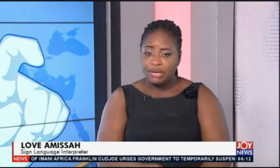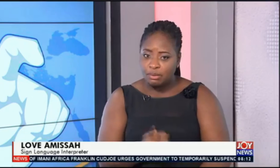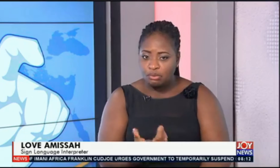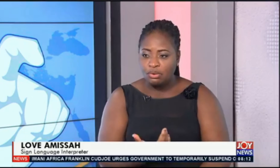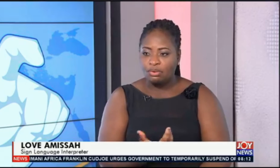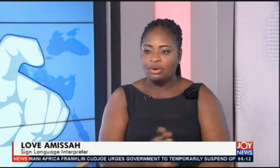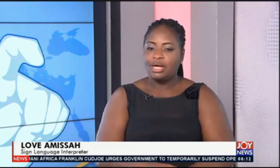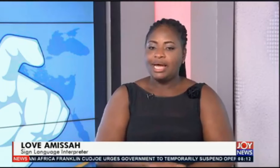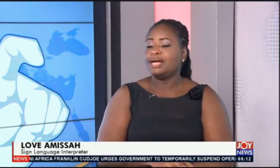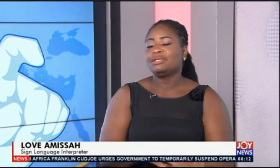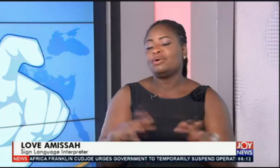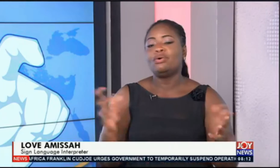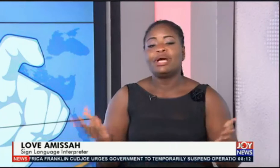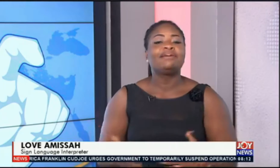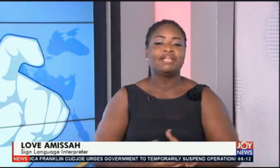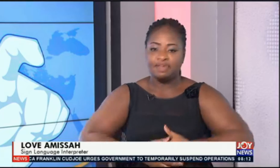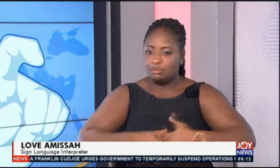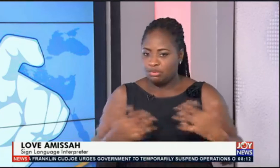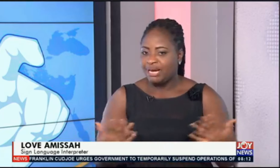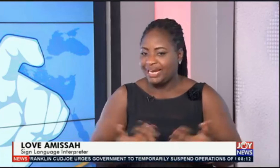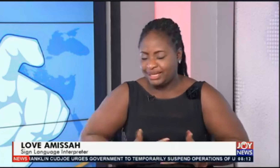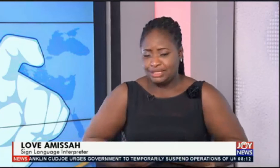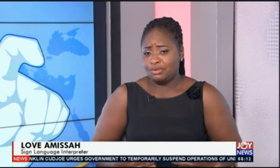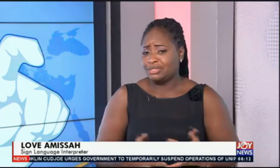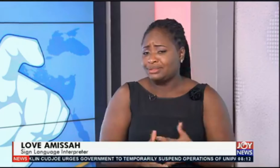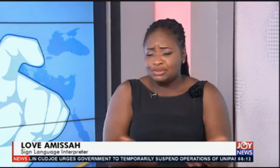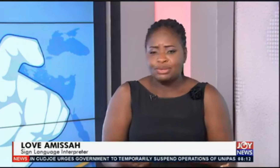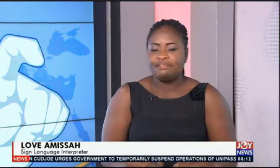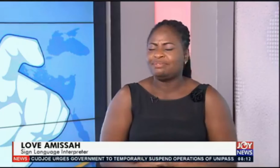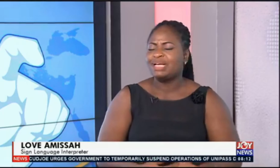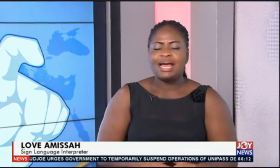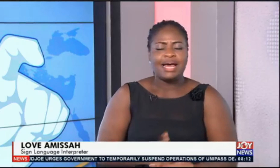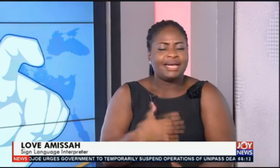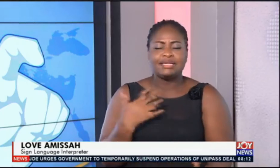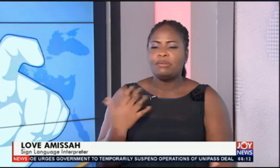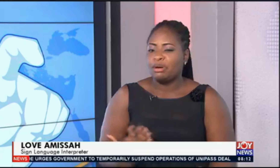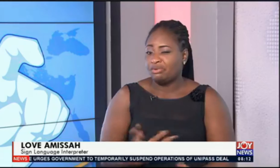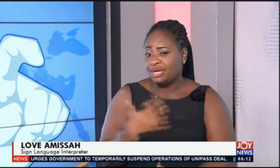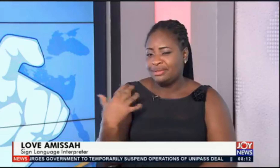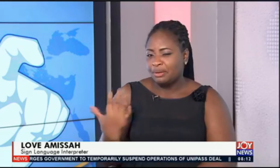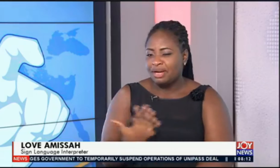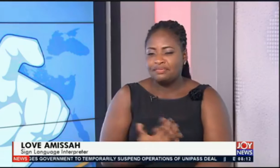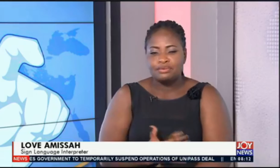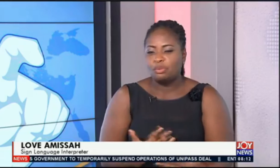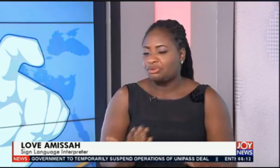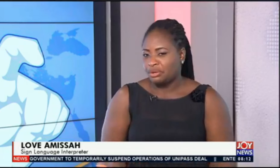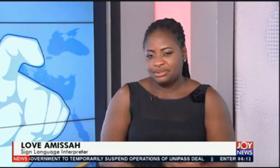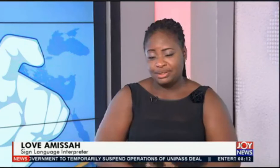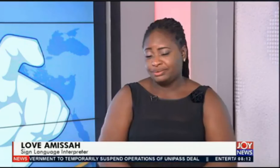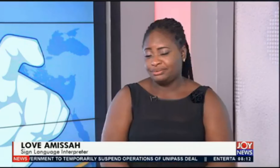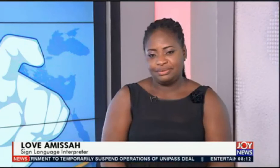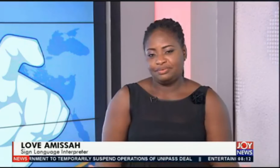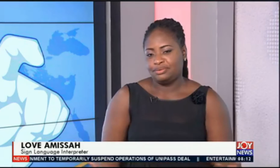hey, obey mumu. And I was like, oh, even if I'm mum, I like it, because anytime I'm around them, I feel so